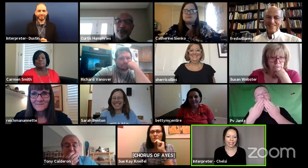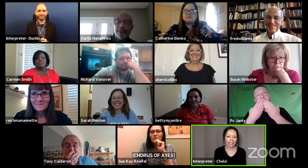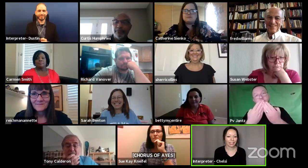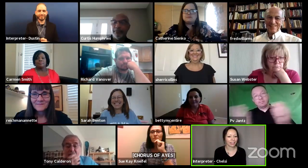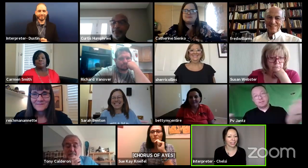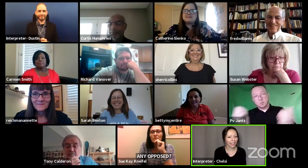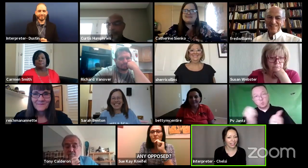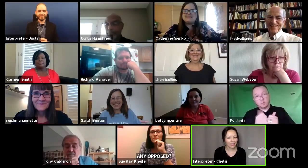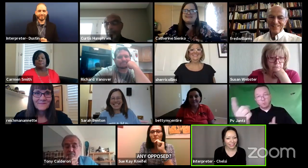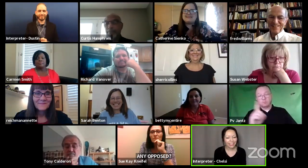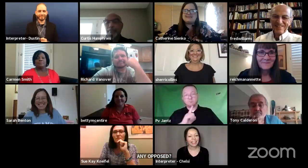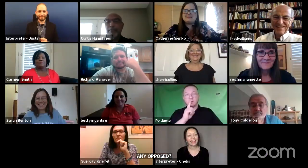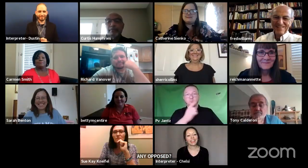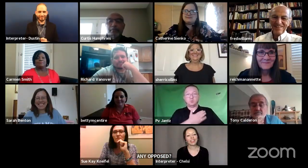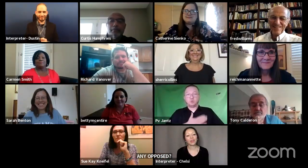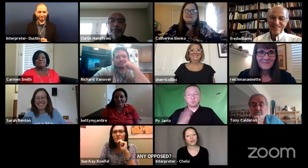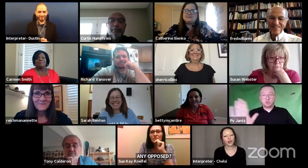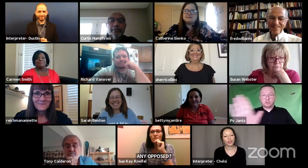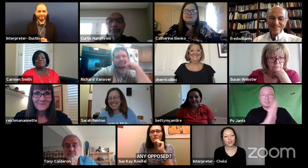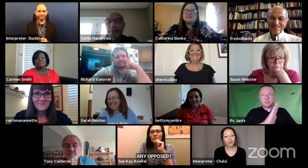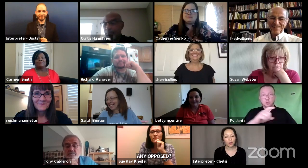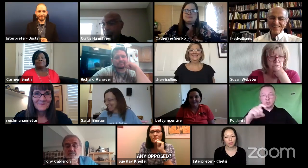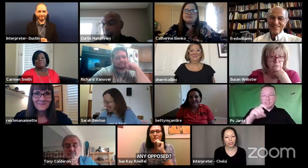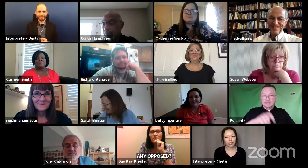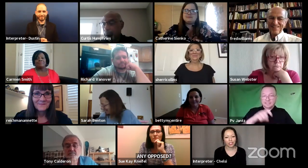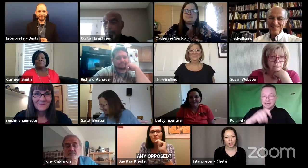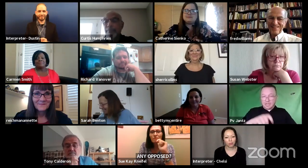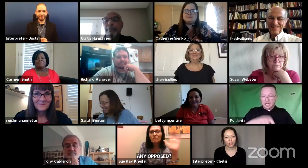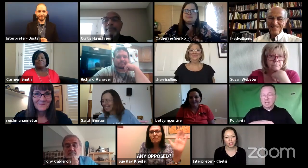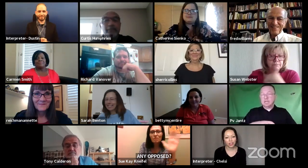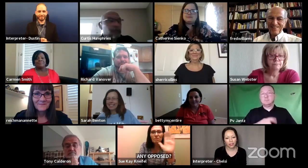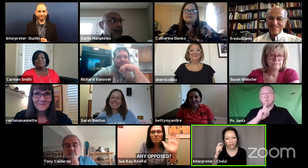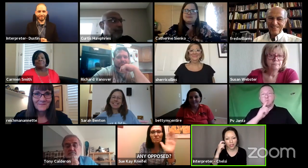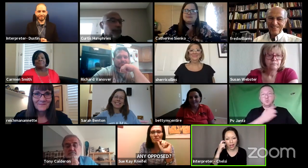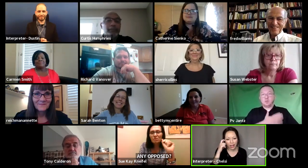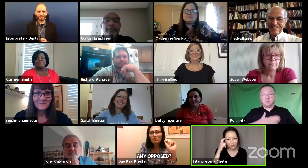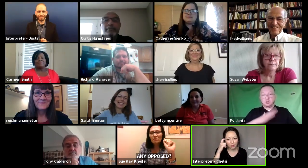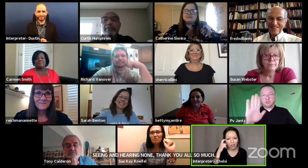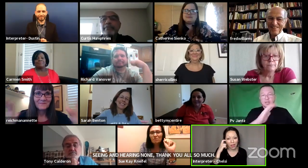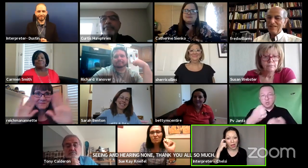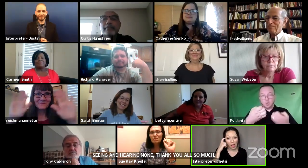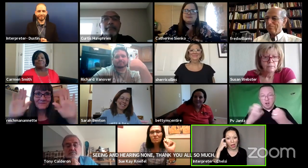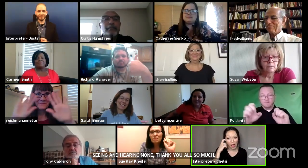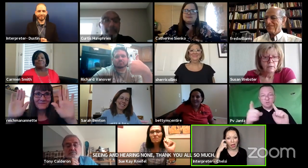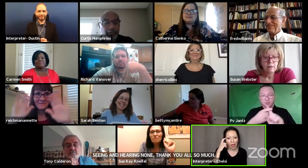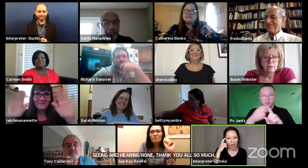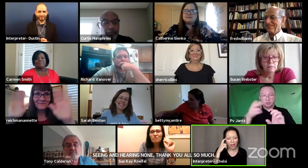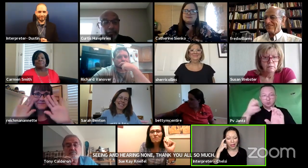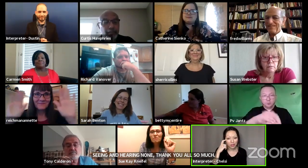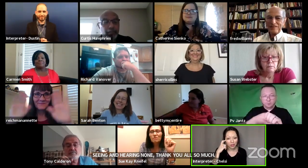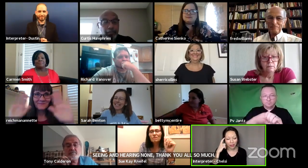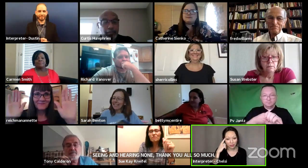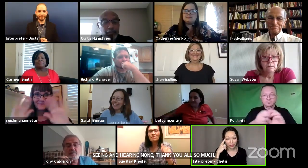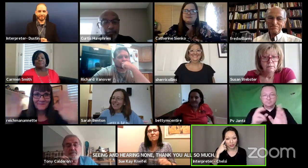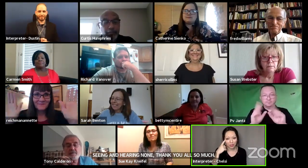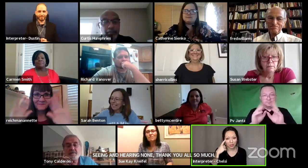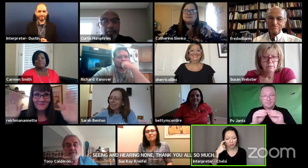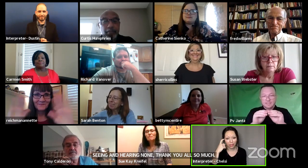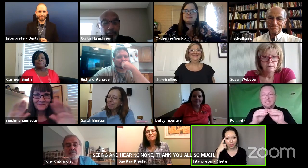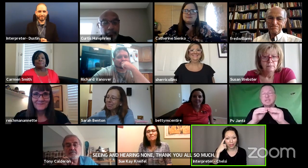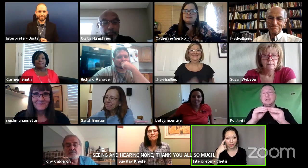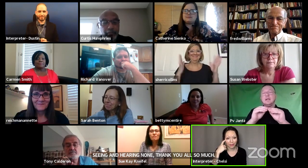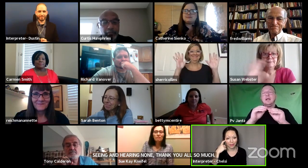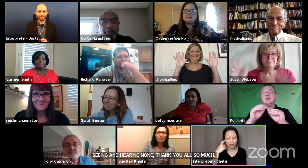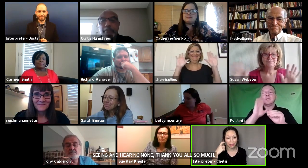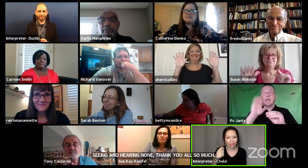Seeing and hearing none. Thank you all so much. I appreciate your time and your efforts to